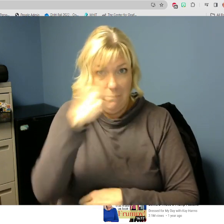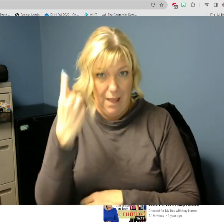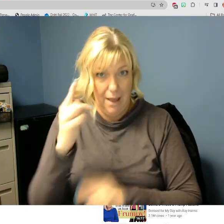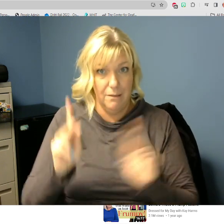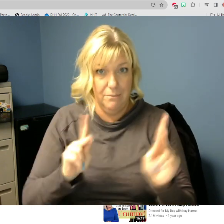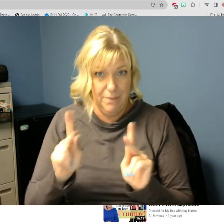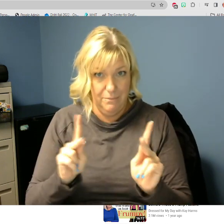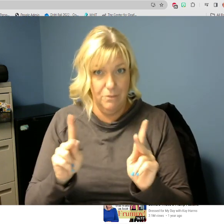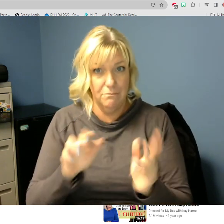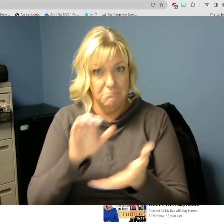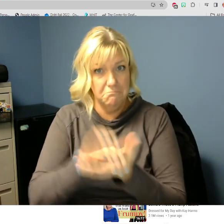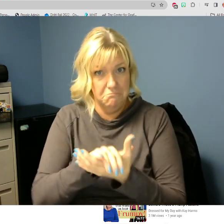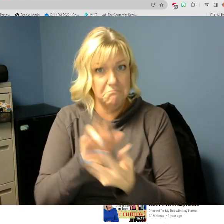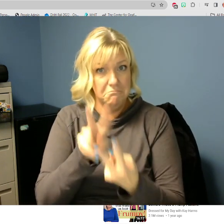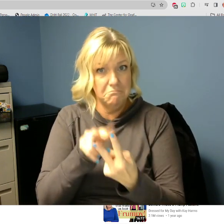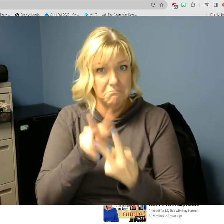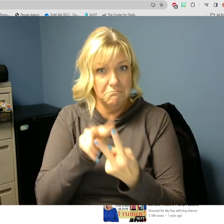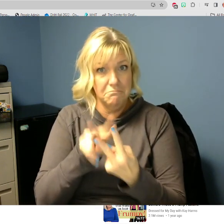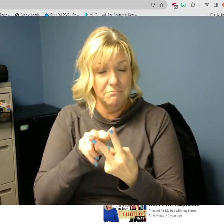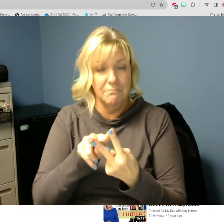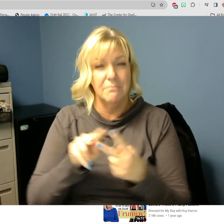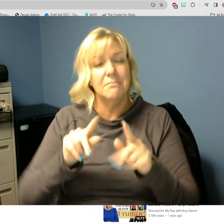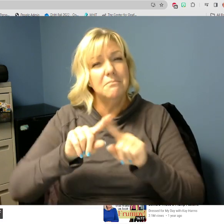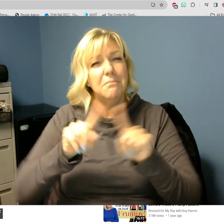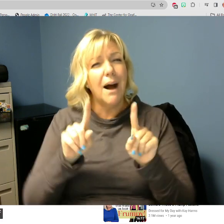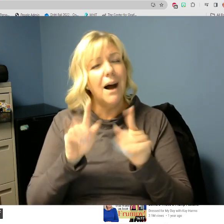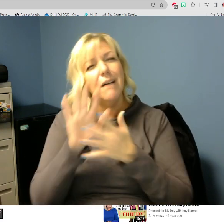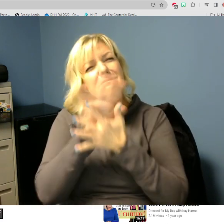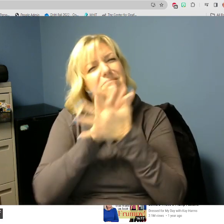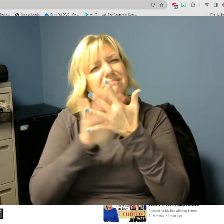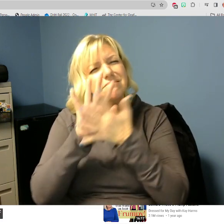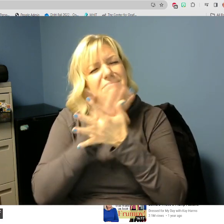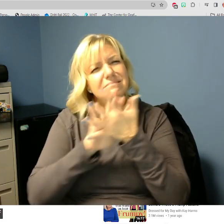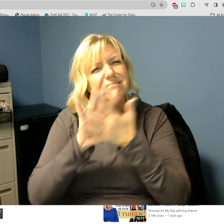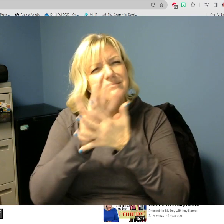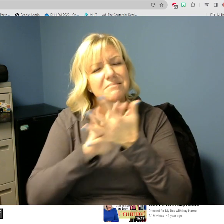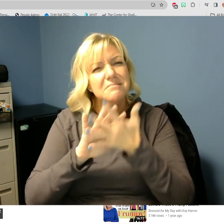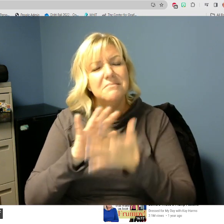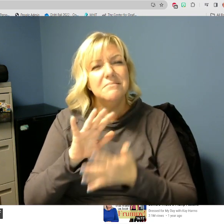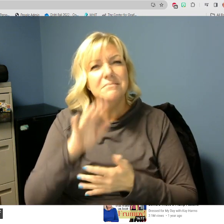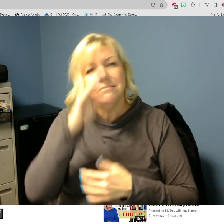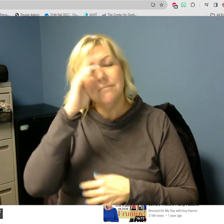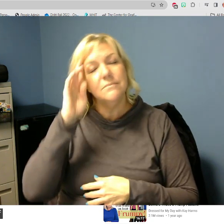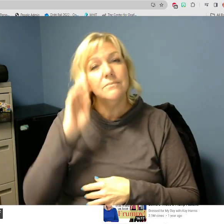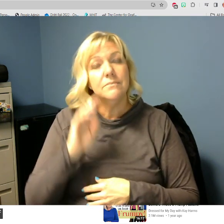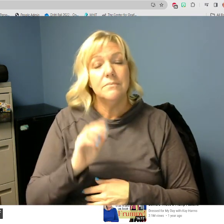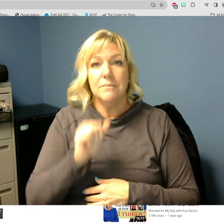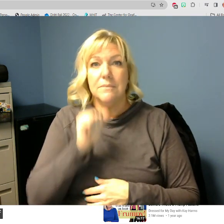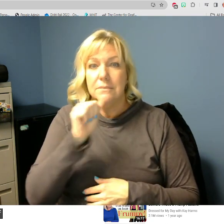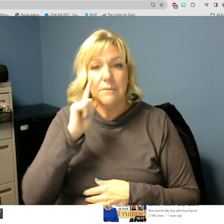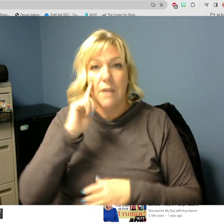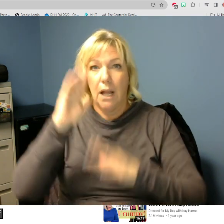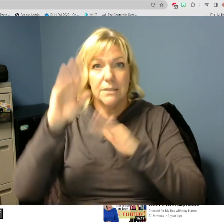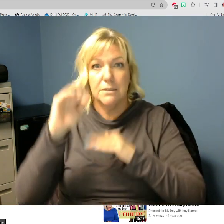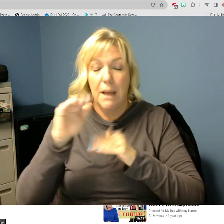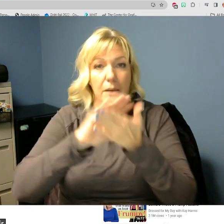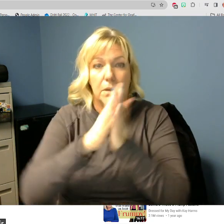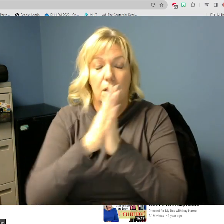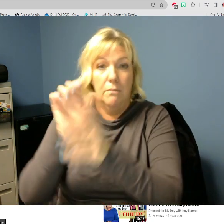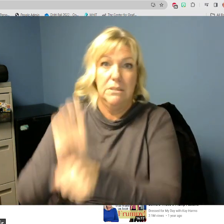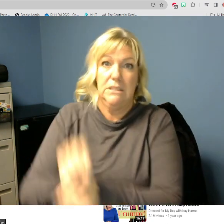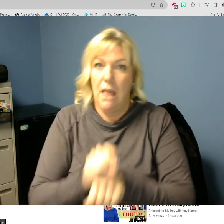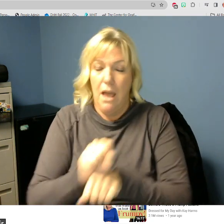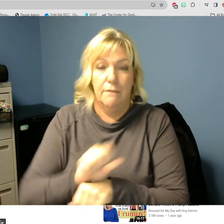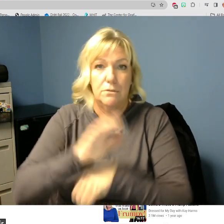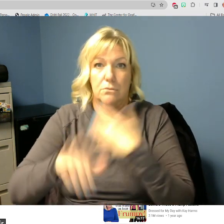so, again, it's not clear that we're headed down this path of racial slavery because here are Anthony